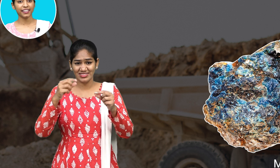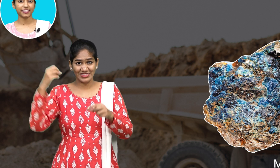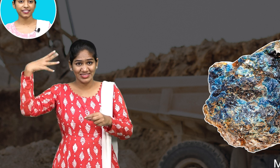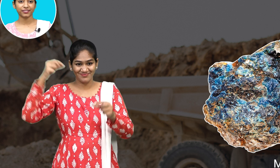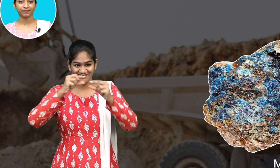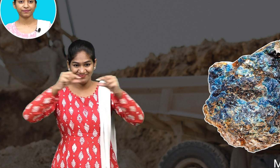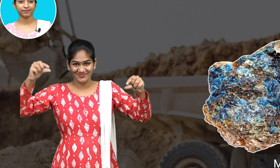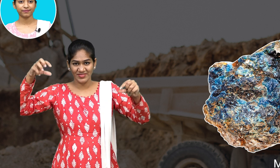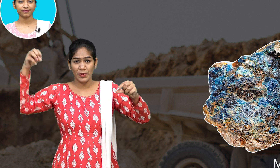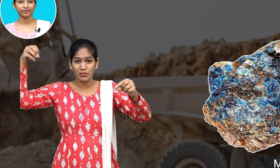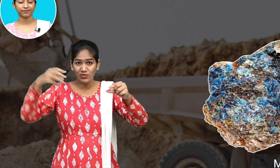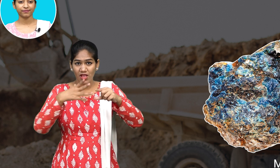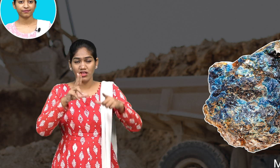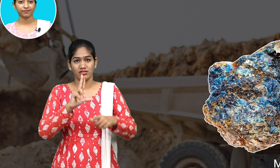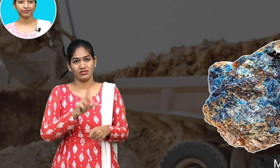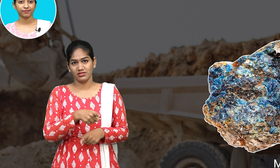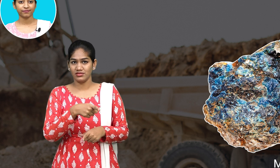and heat.